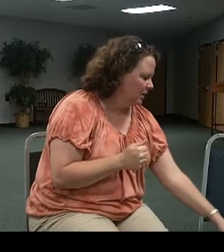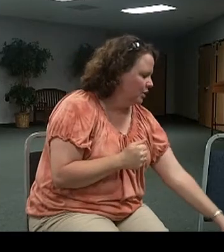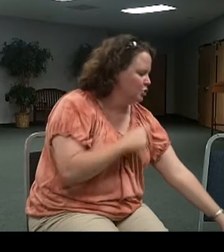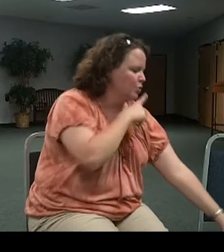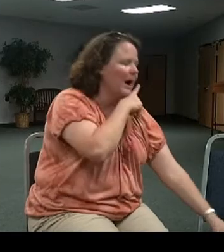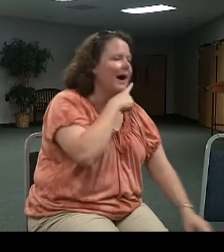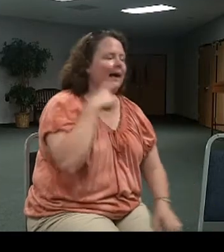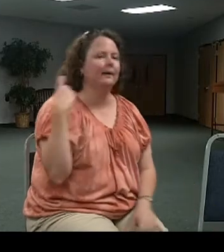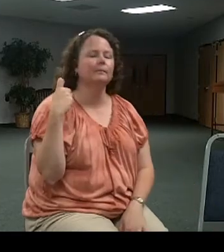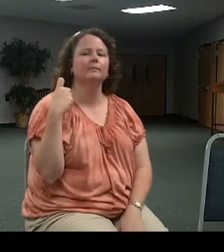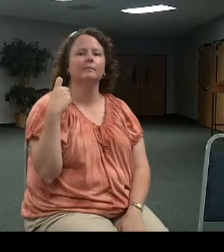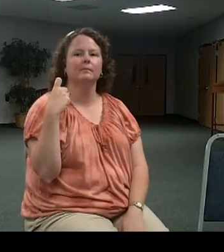Dry.